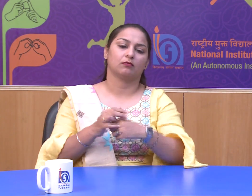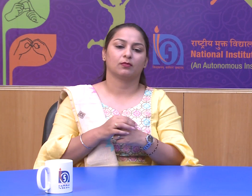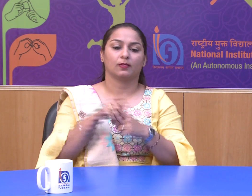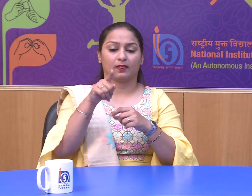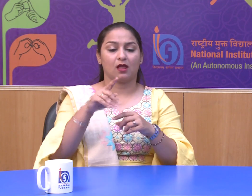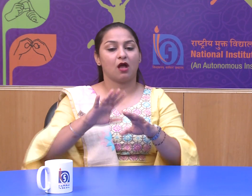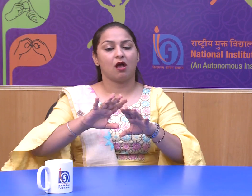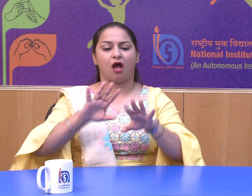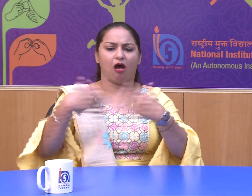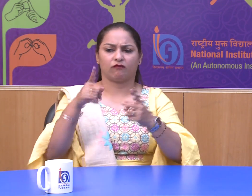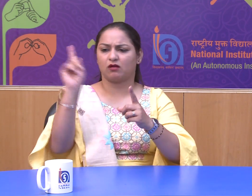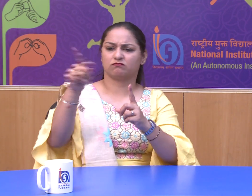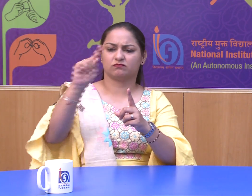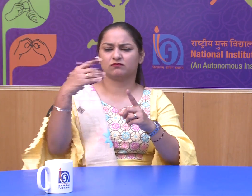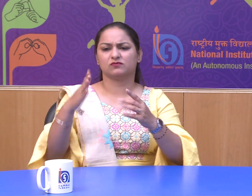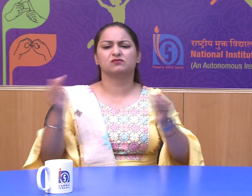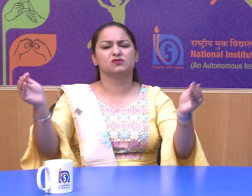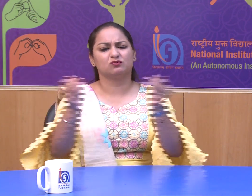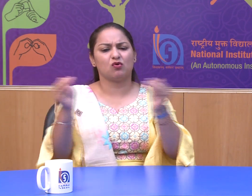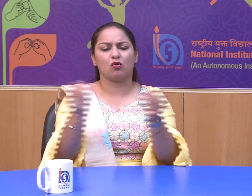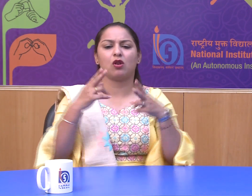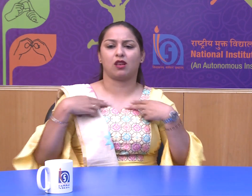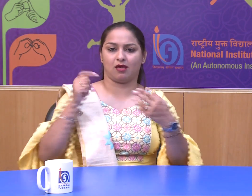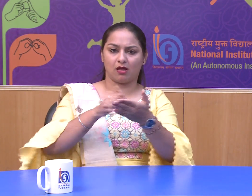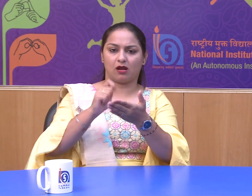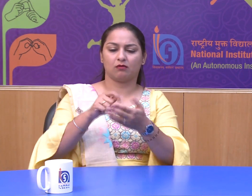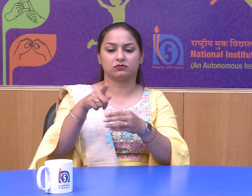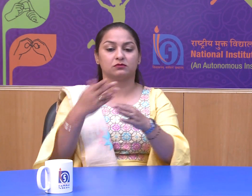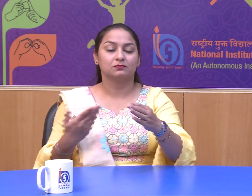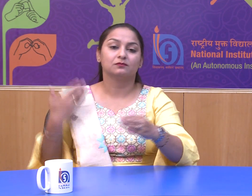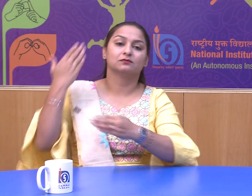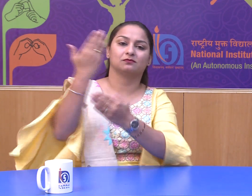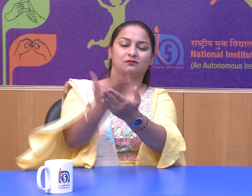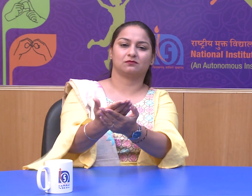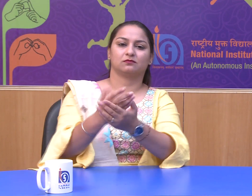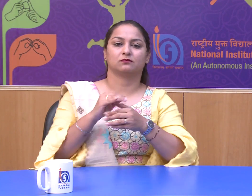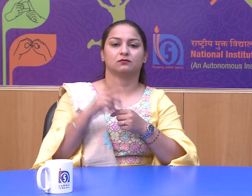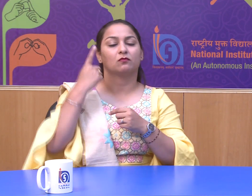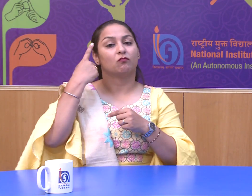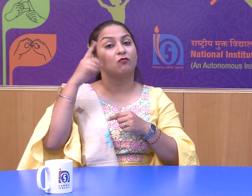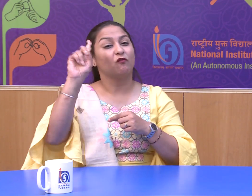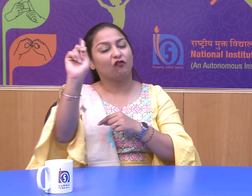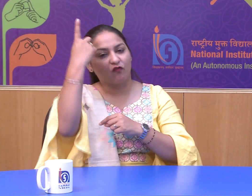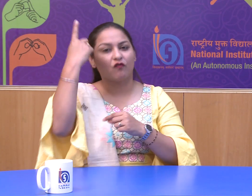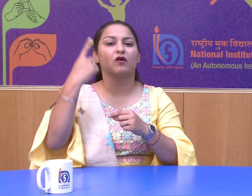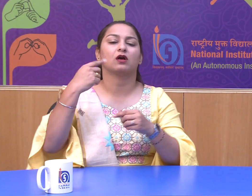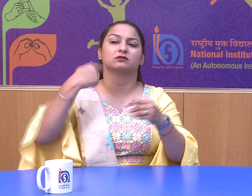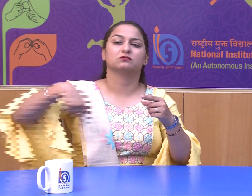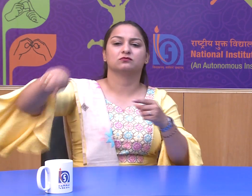decline, many small kingdoms came up in the Deccan. The first one among them